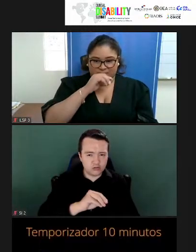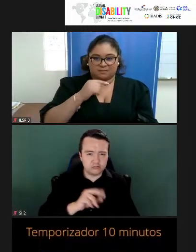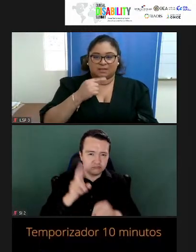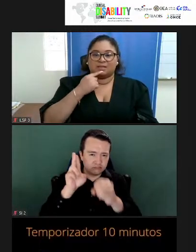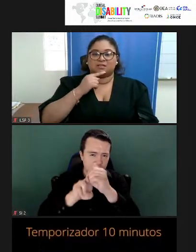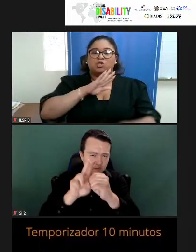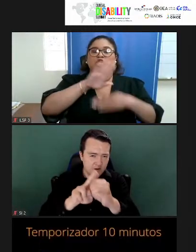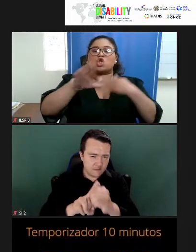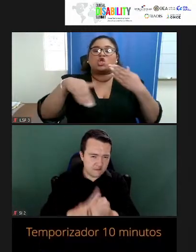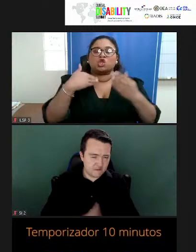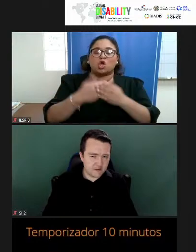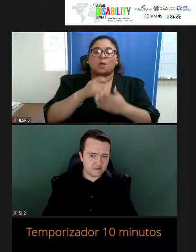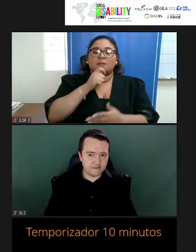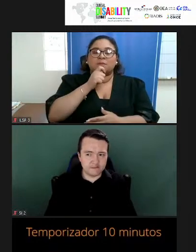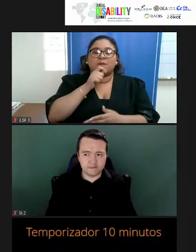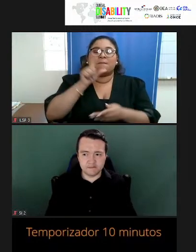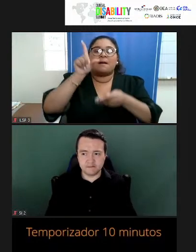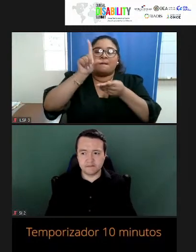mariah